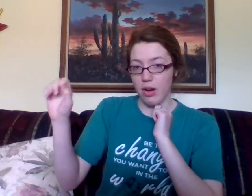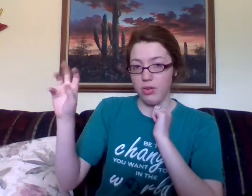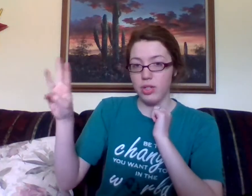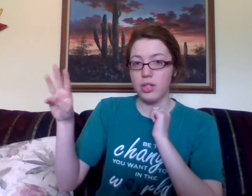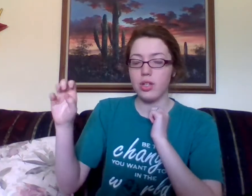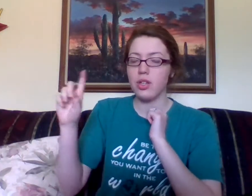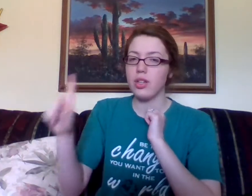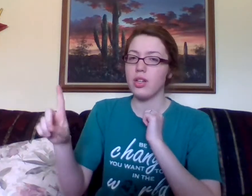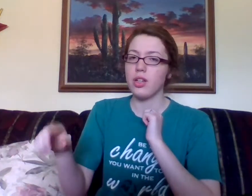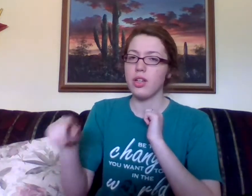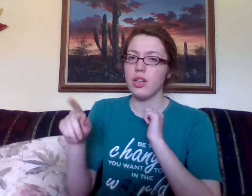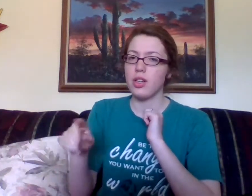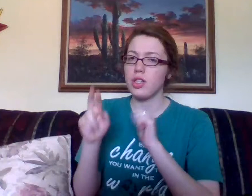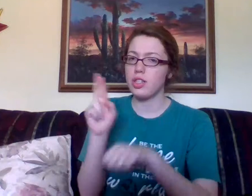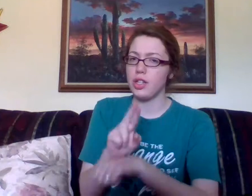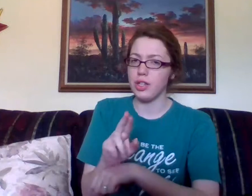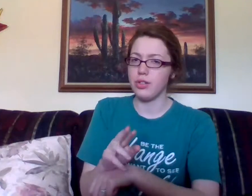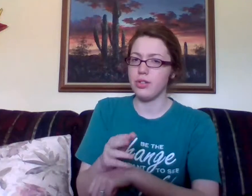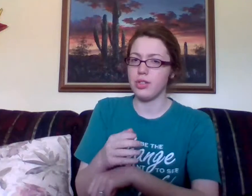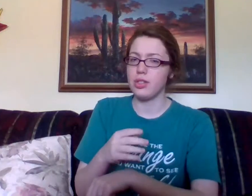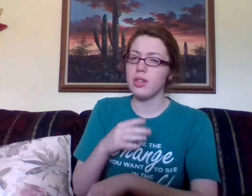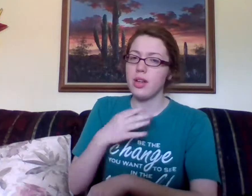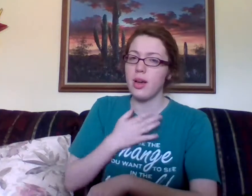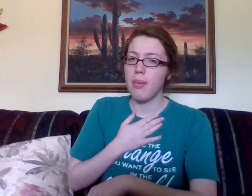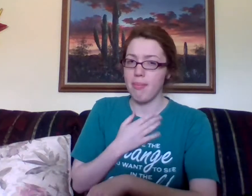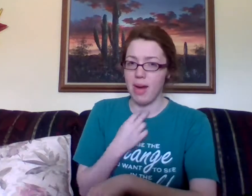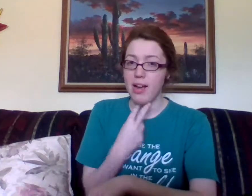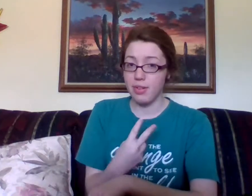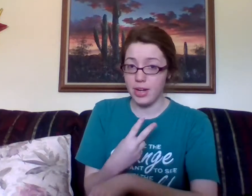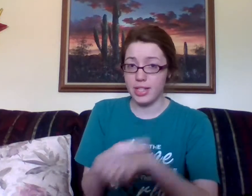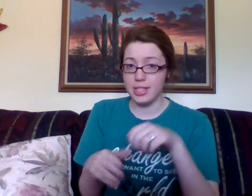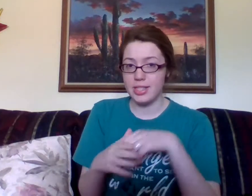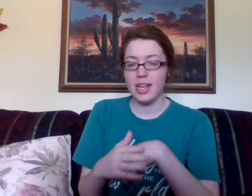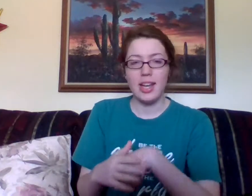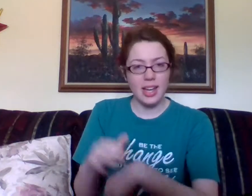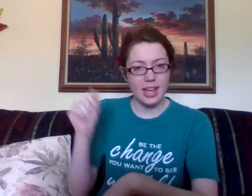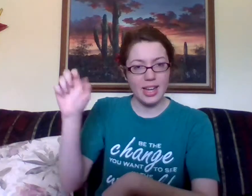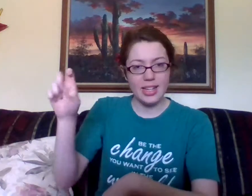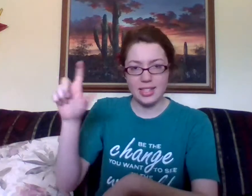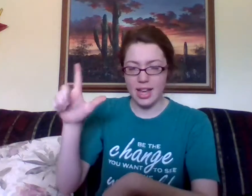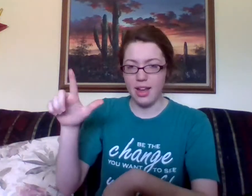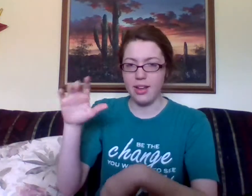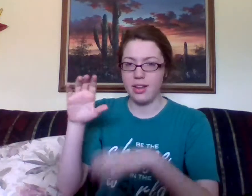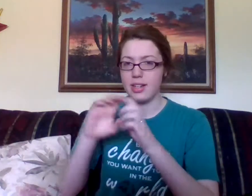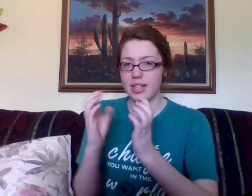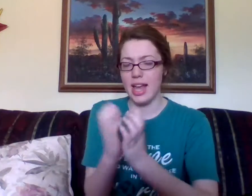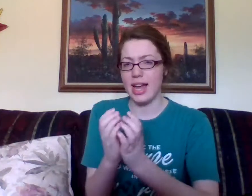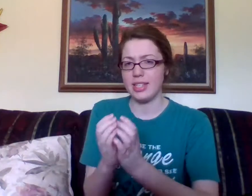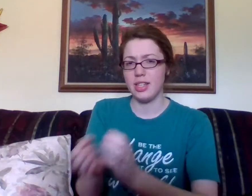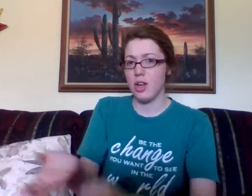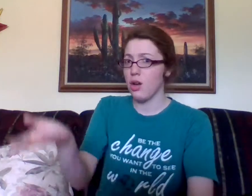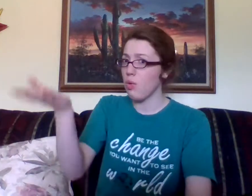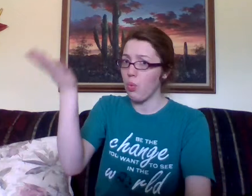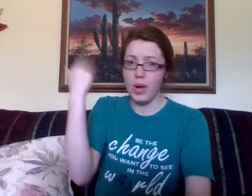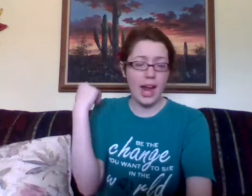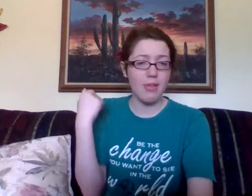allowed to use my voice in ASL class when I was